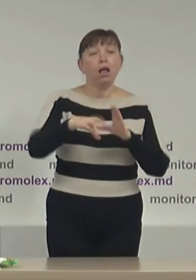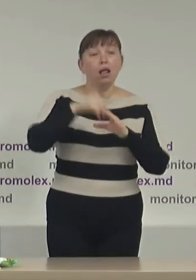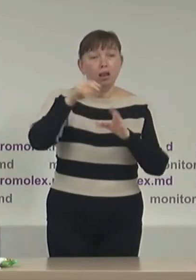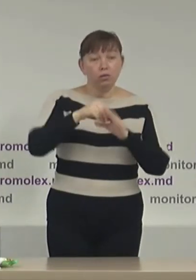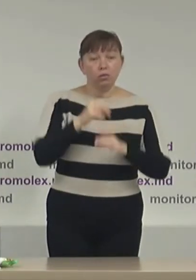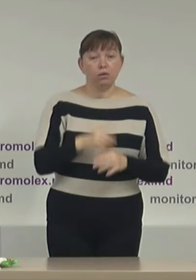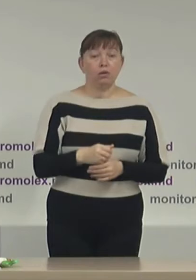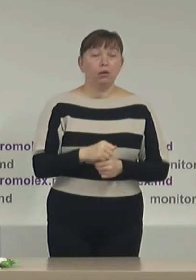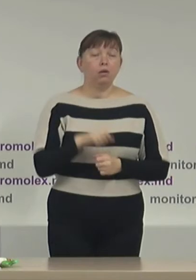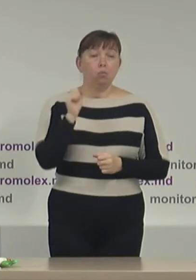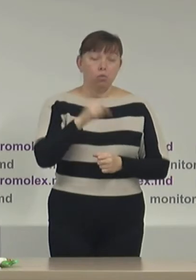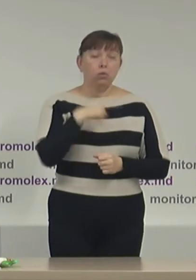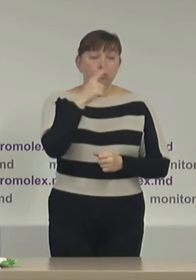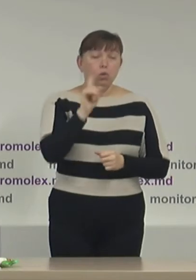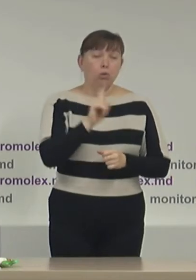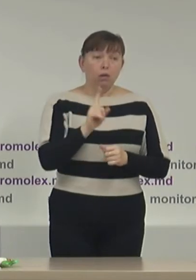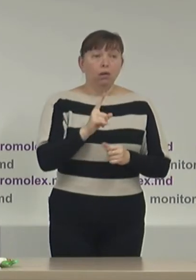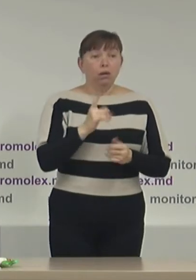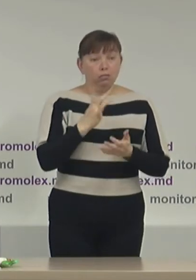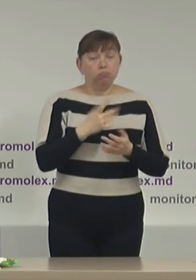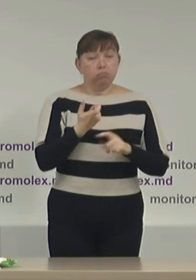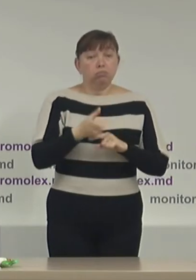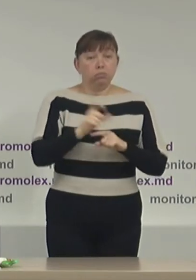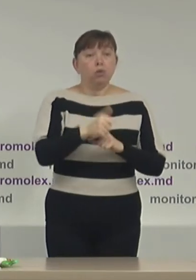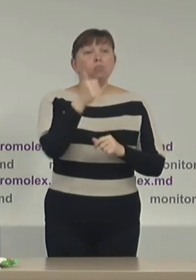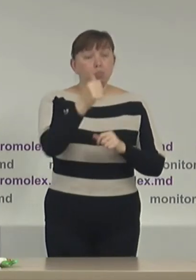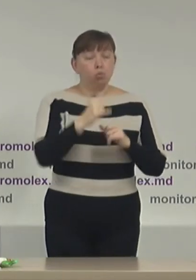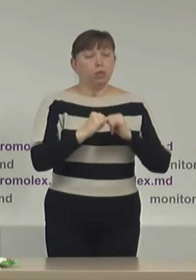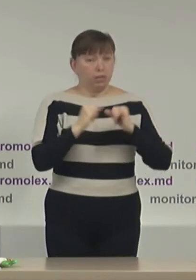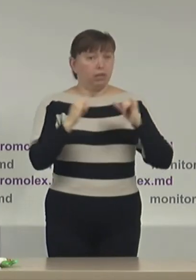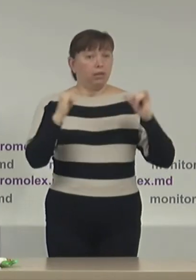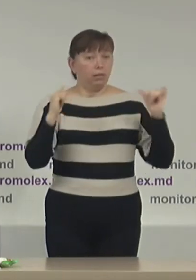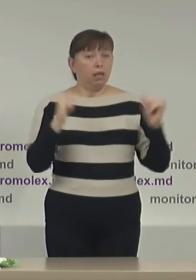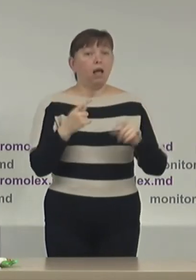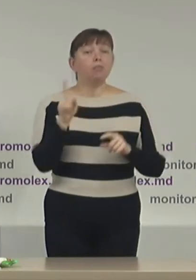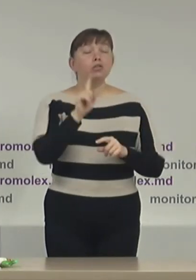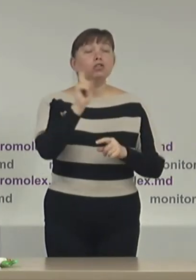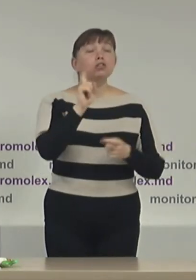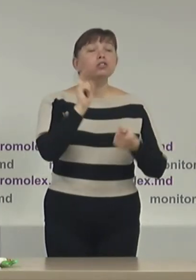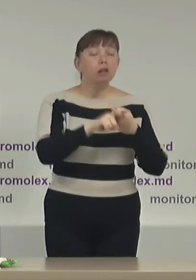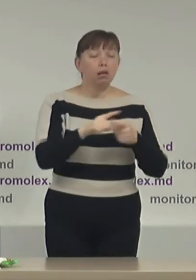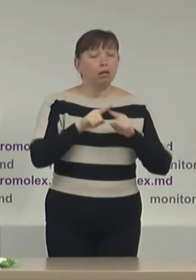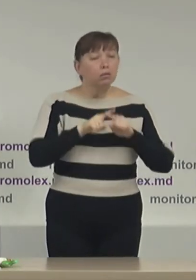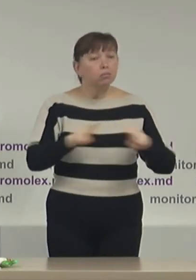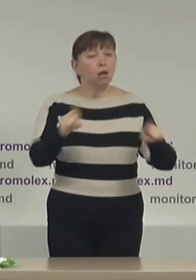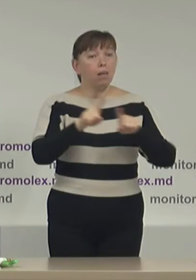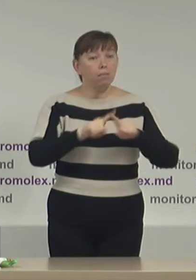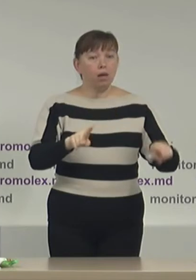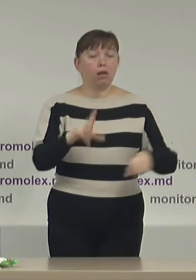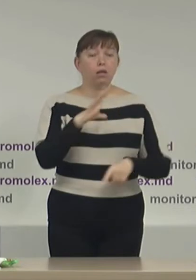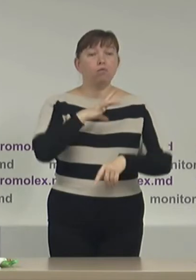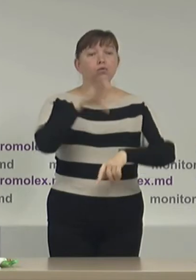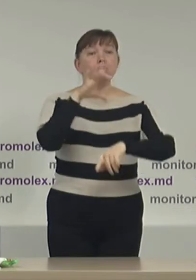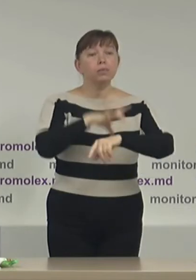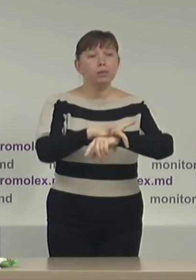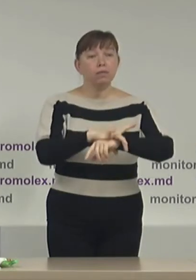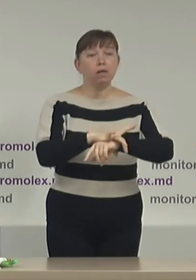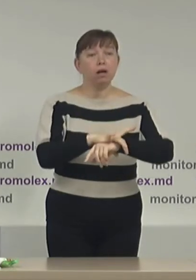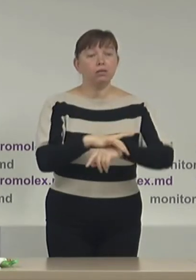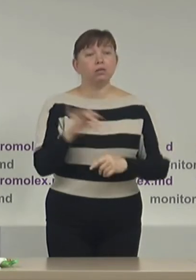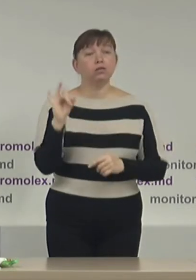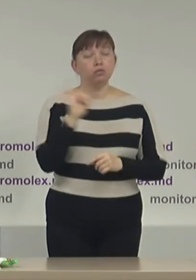activity of electoral contenders, we can see quite a good dynamics in terms of campaigning activities.